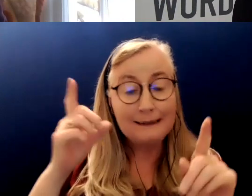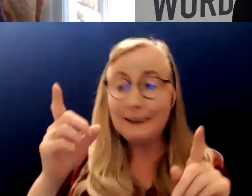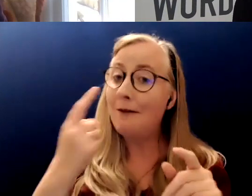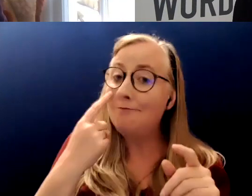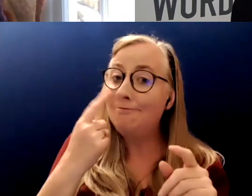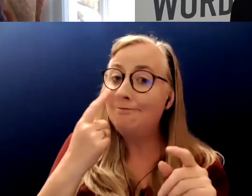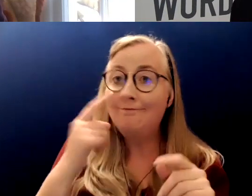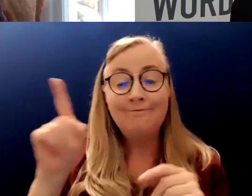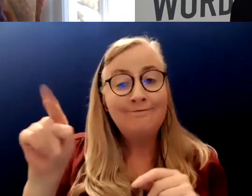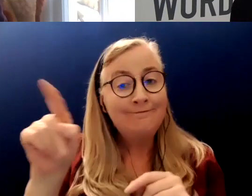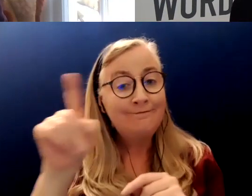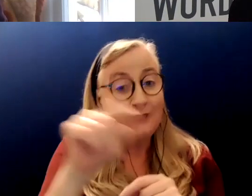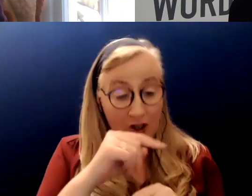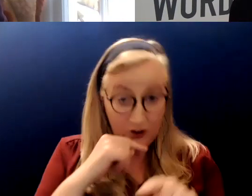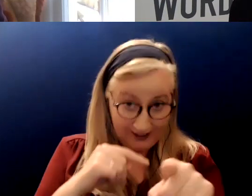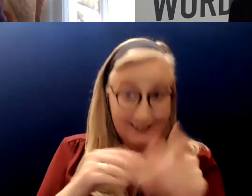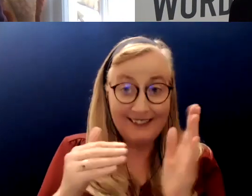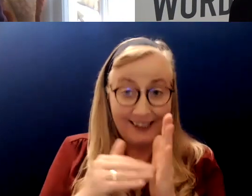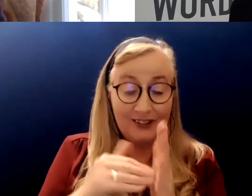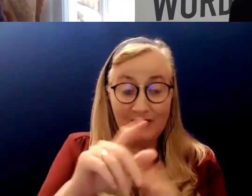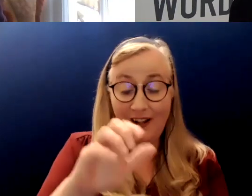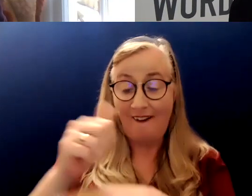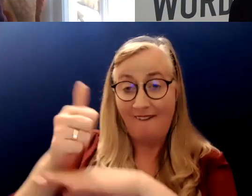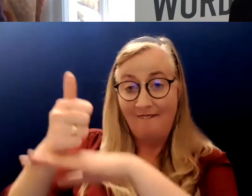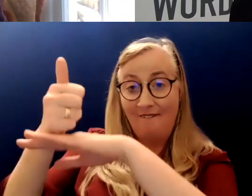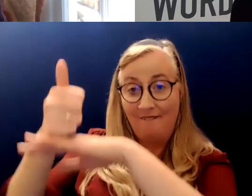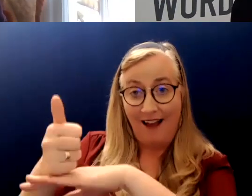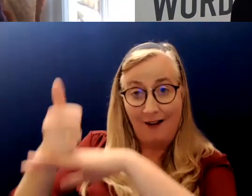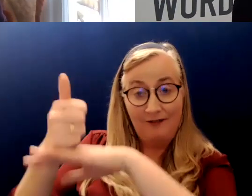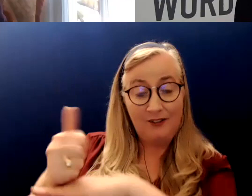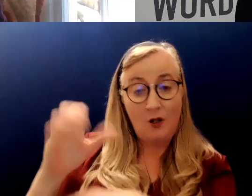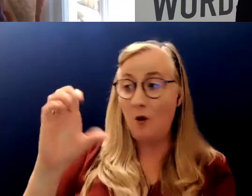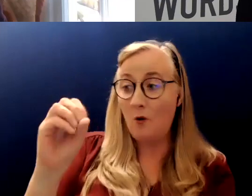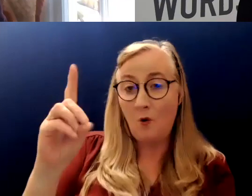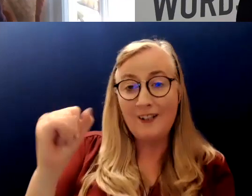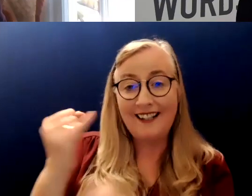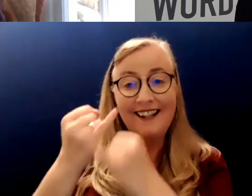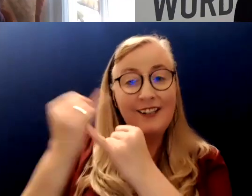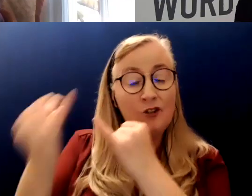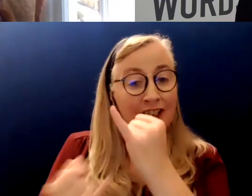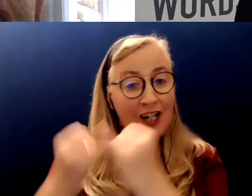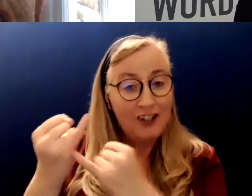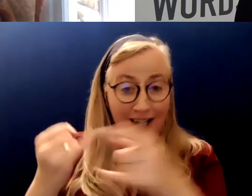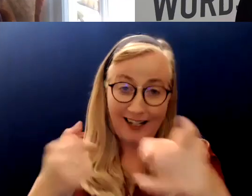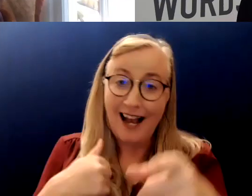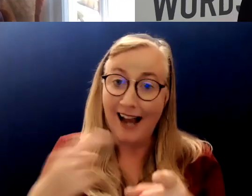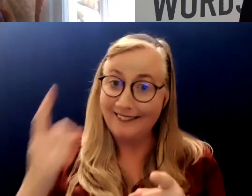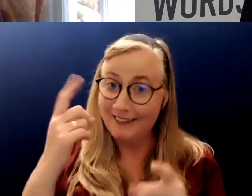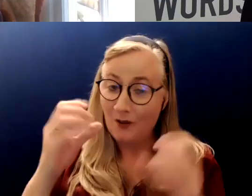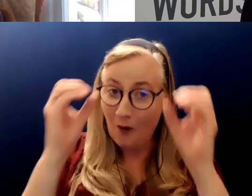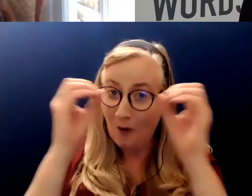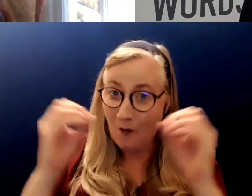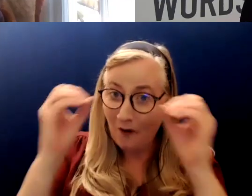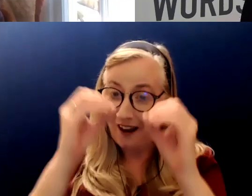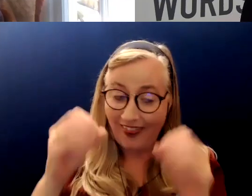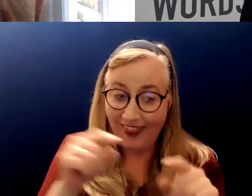really, as the founder of Coda International, I've been Googling like mad in the last day,